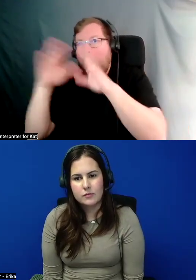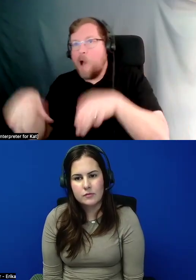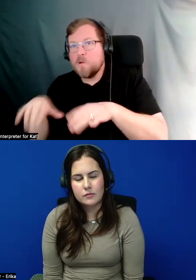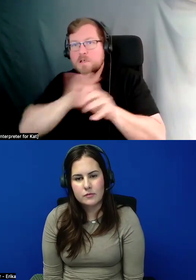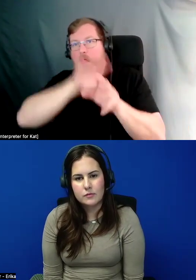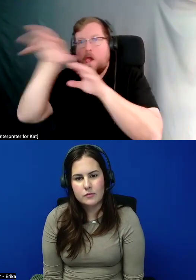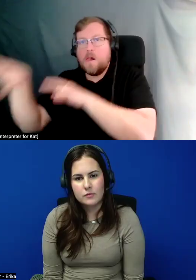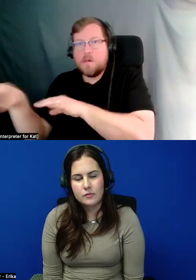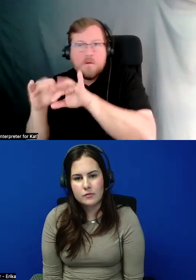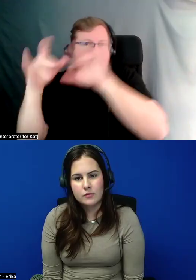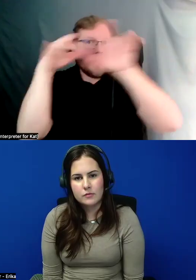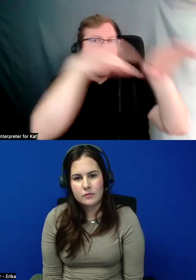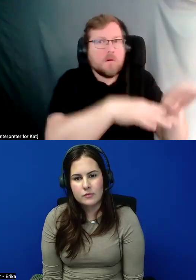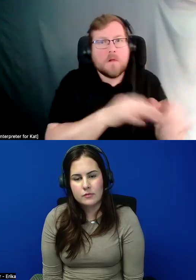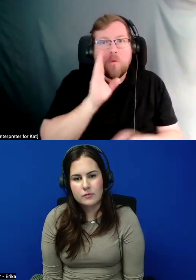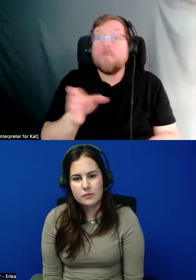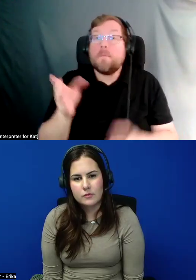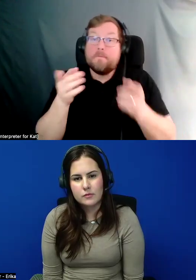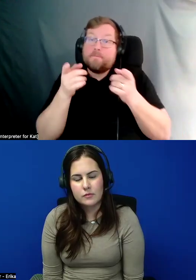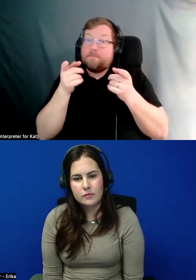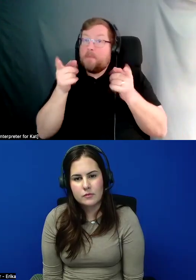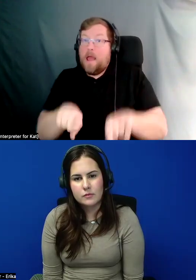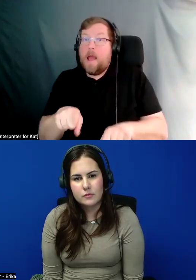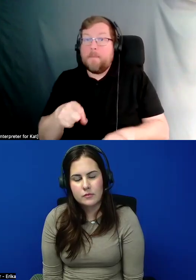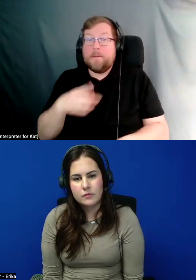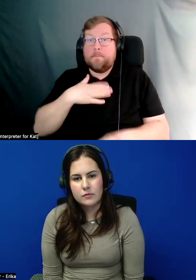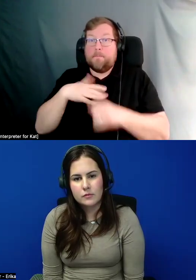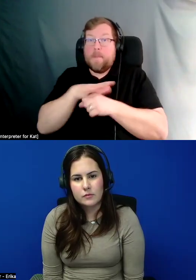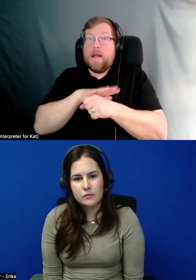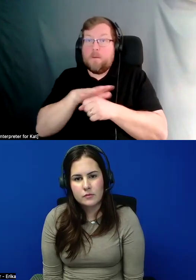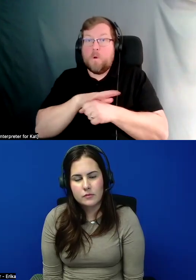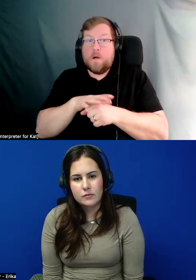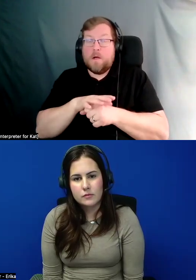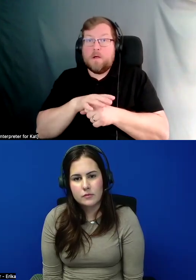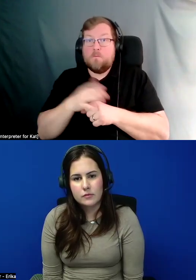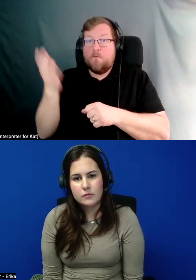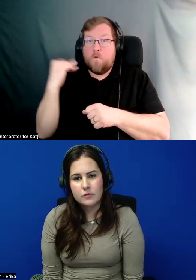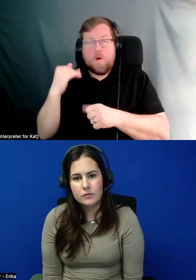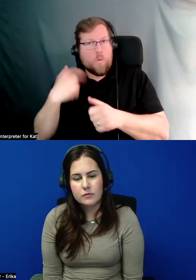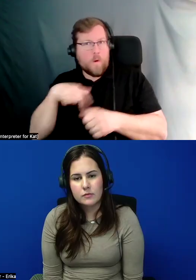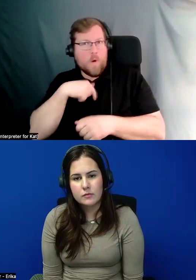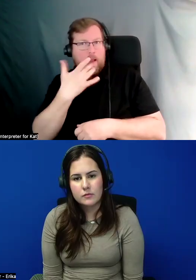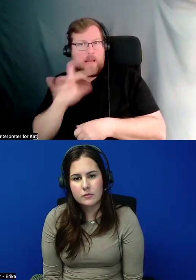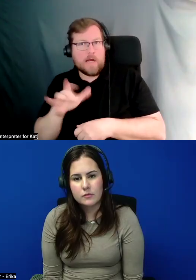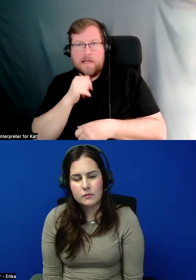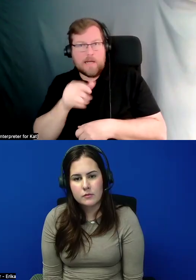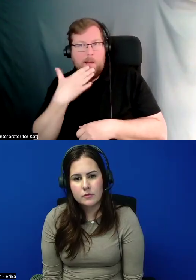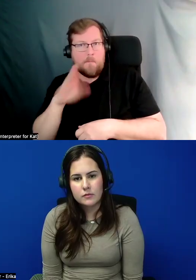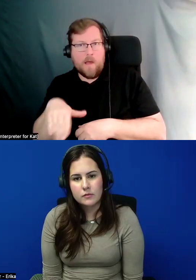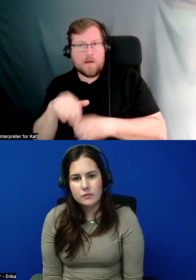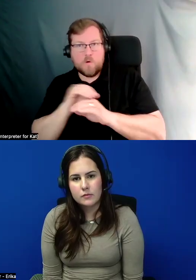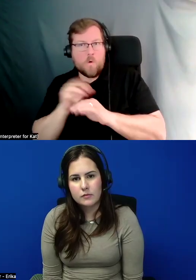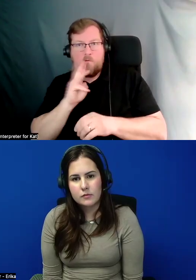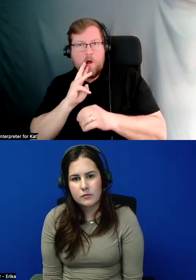or areas. I mean, we had really in my neighborhood. I mean, I was driving. We were very lucky not to have any flooding in